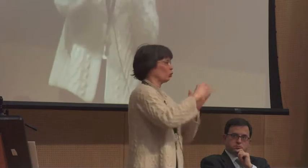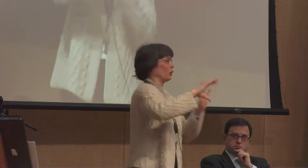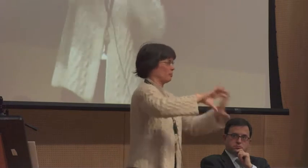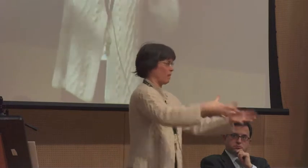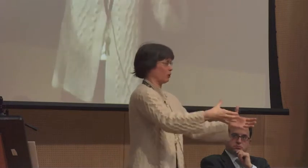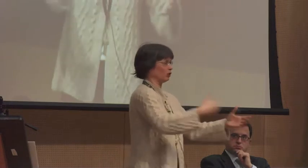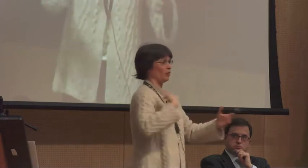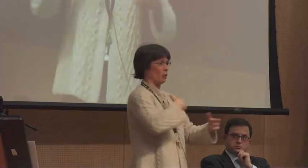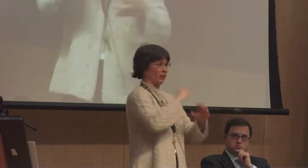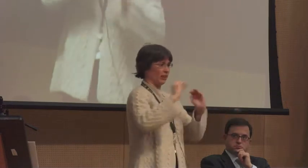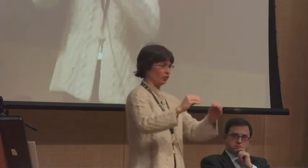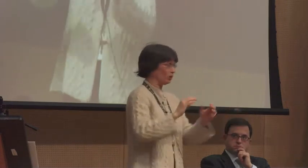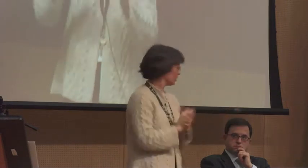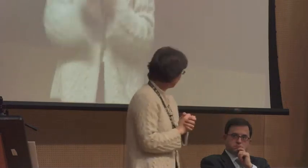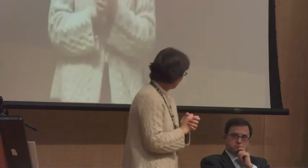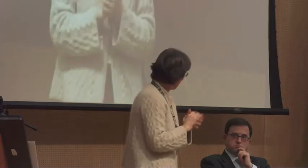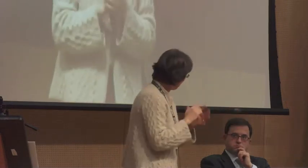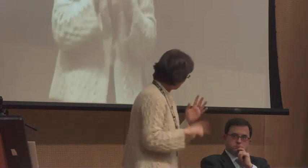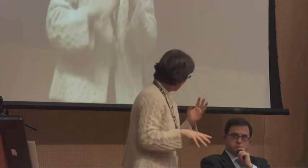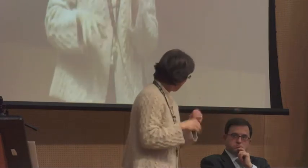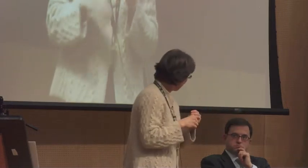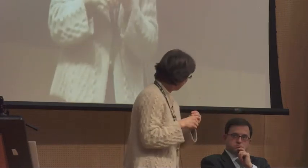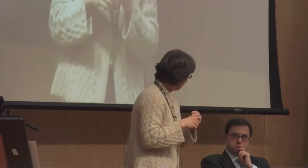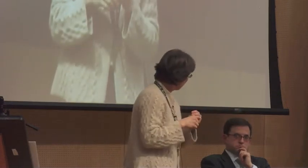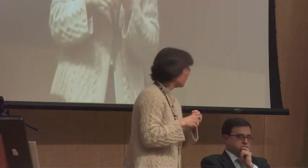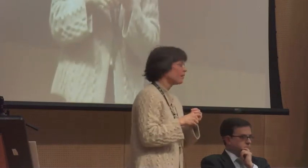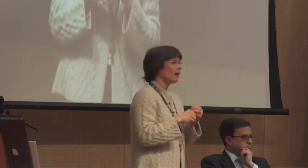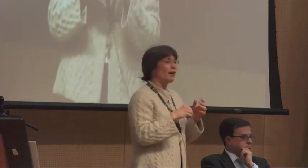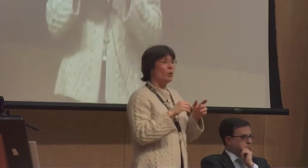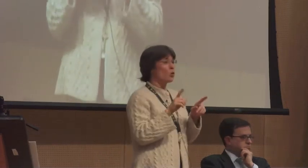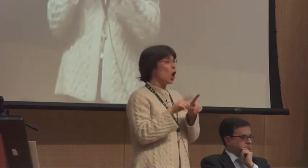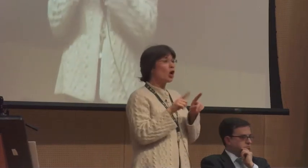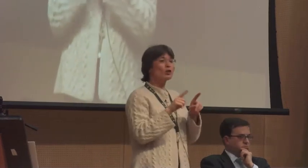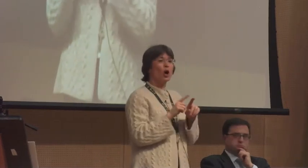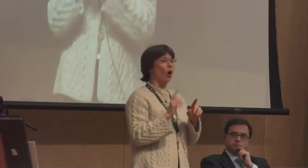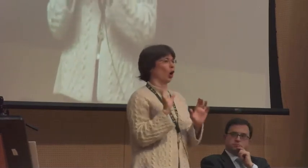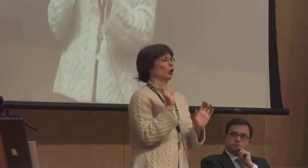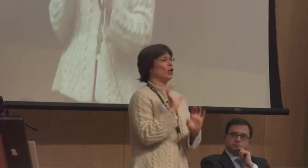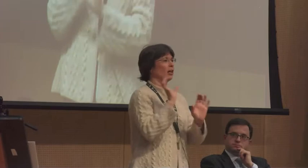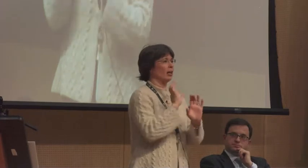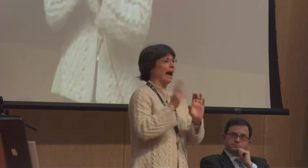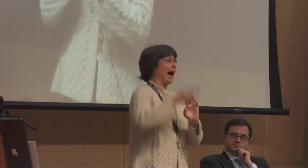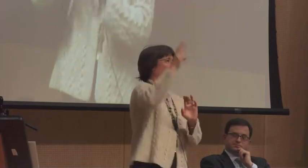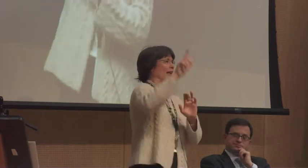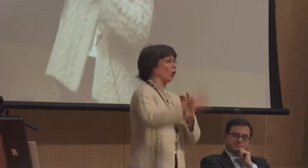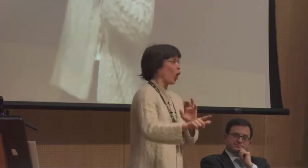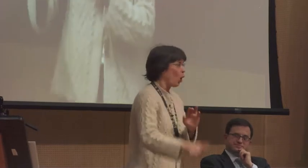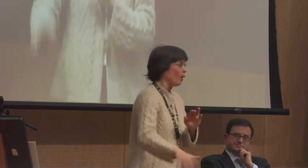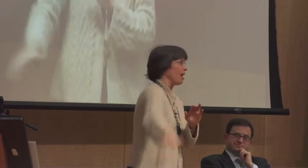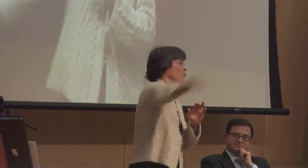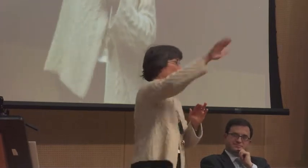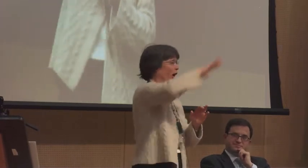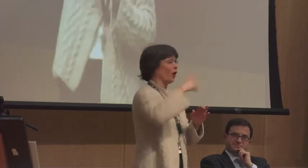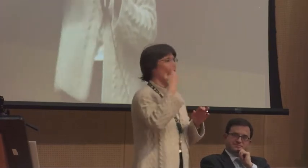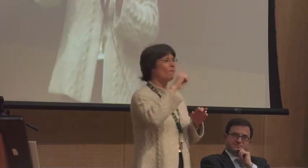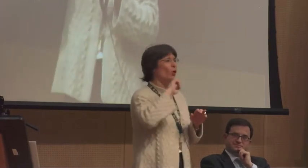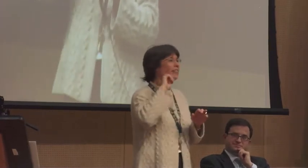student population that we teach. What else should I add? We also are looking high and low and everywhere for